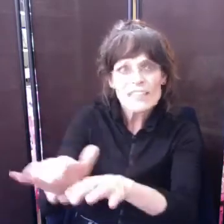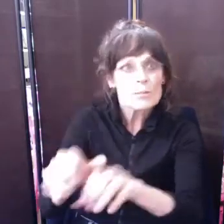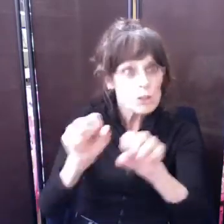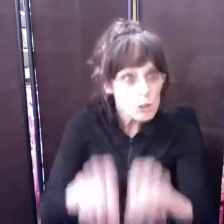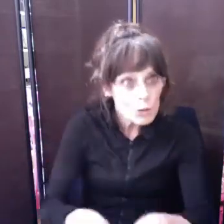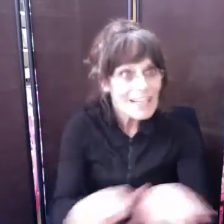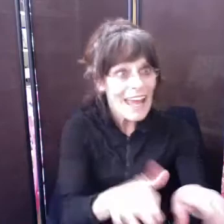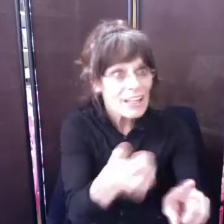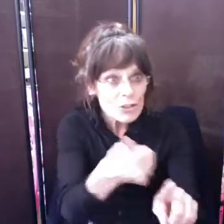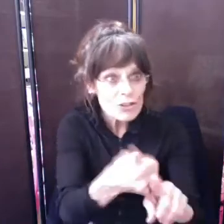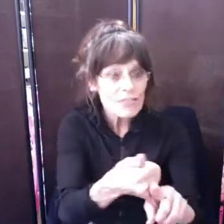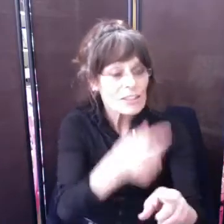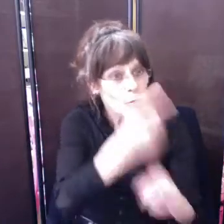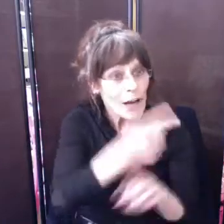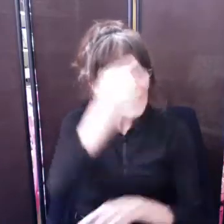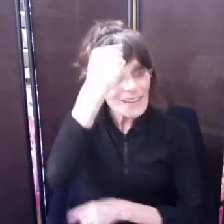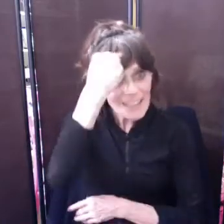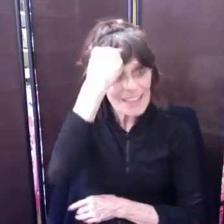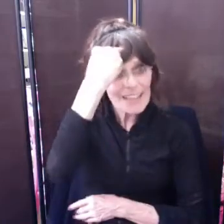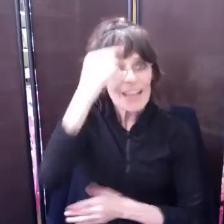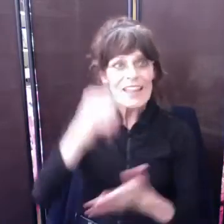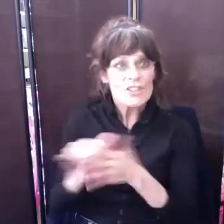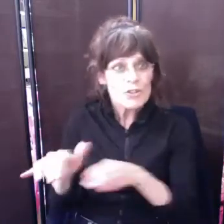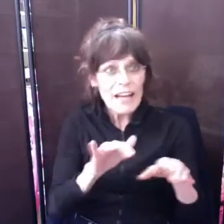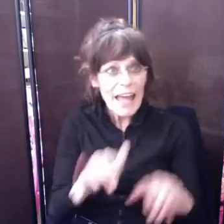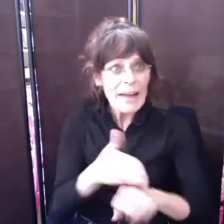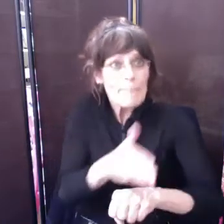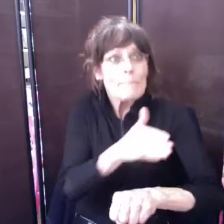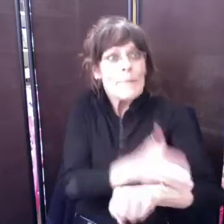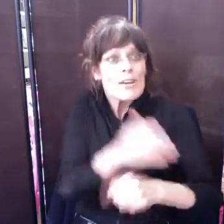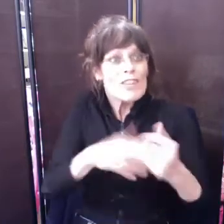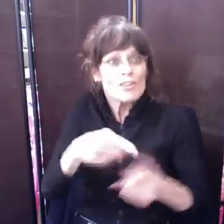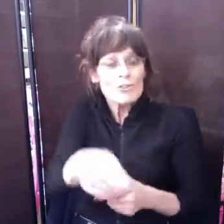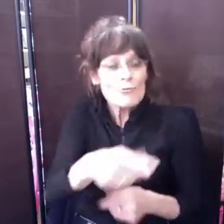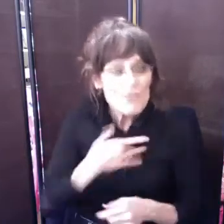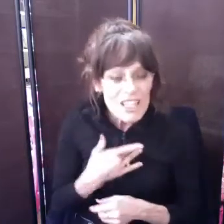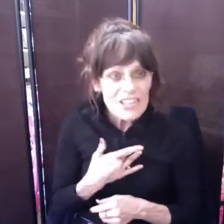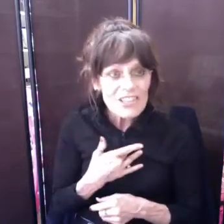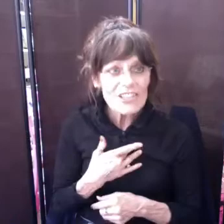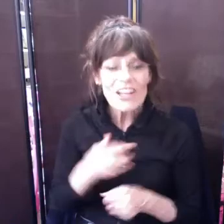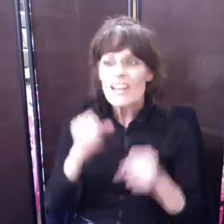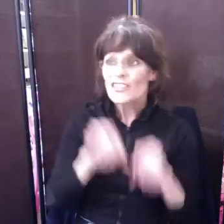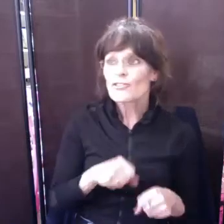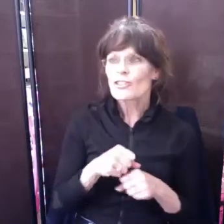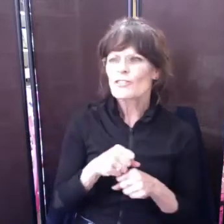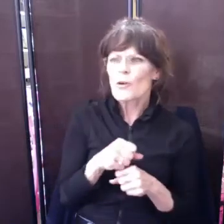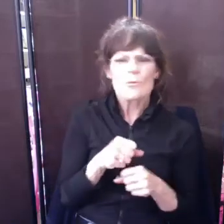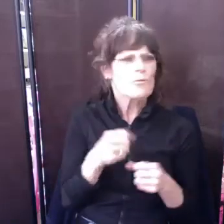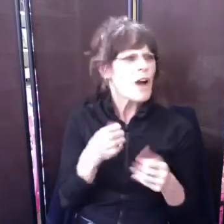into right thinking, that you can act better than you feel, you know, that you can go out of your way to ask other people how